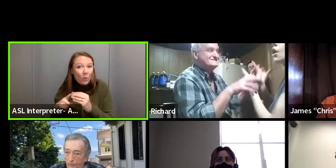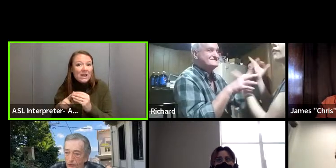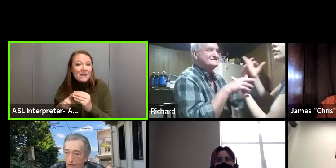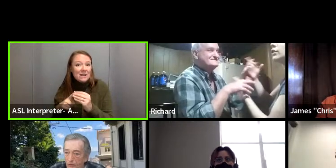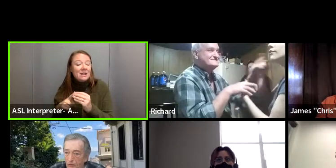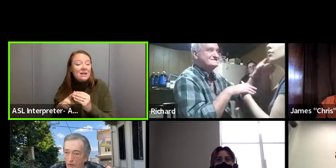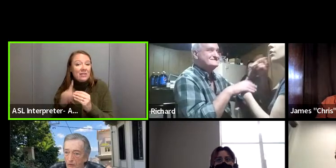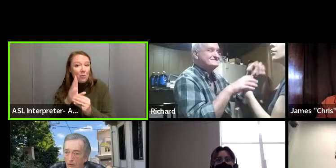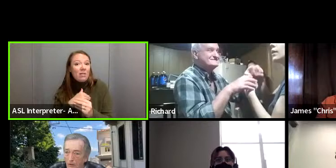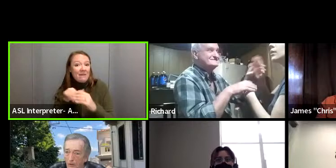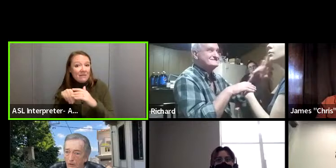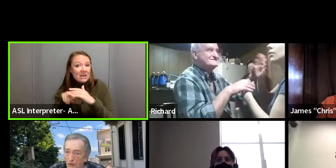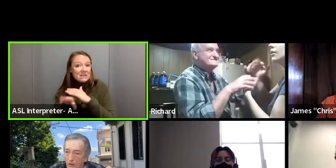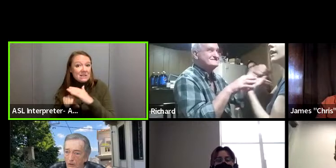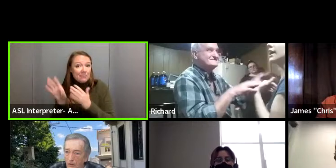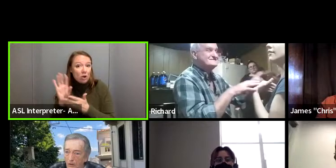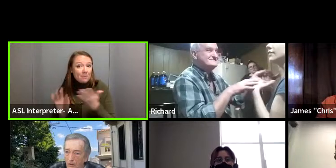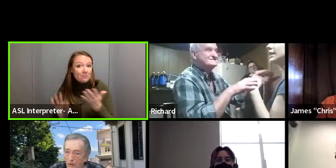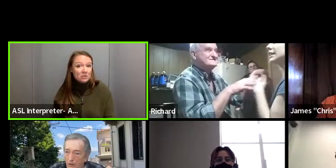accessible option.